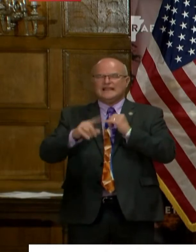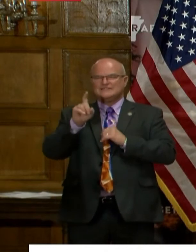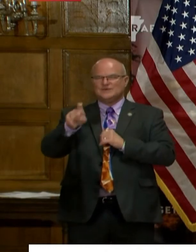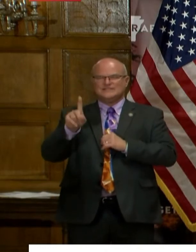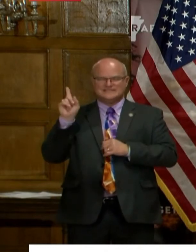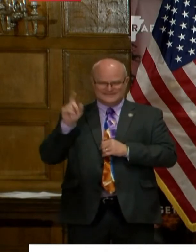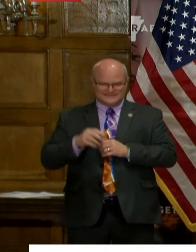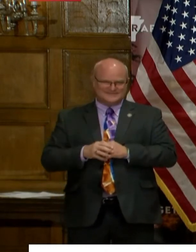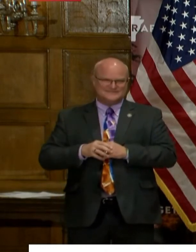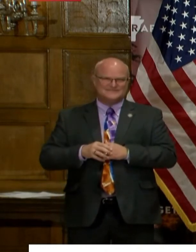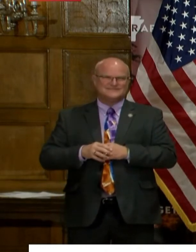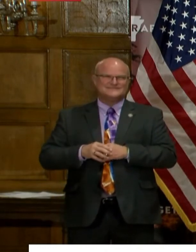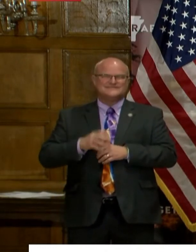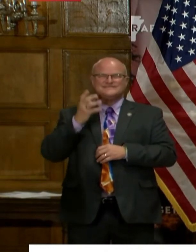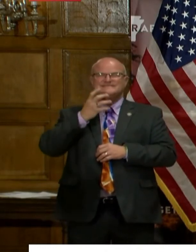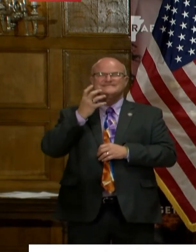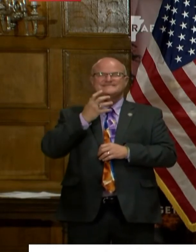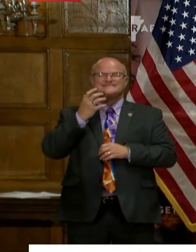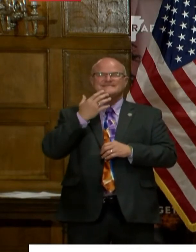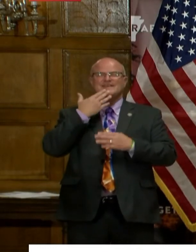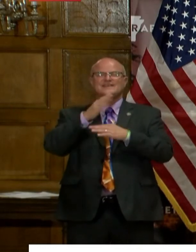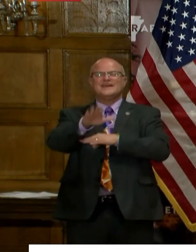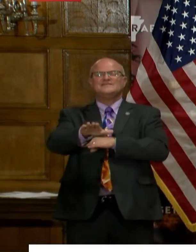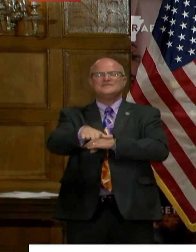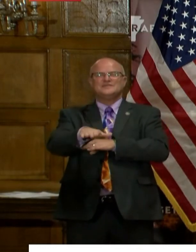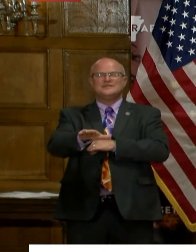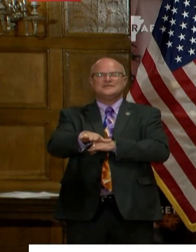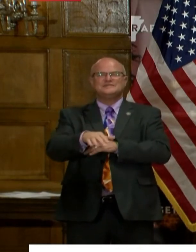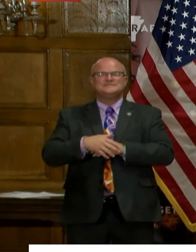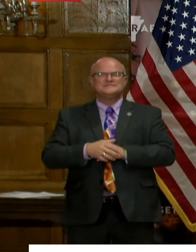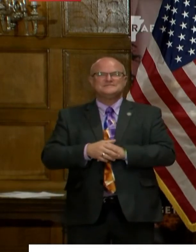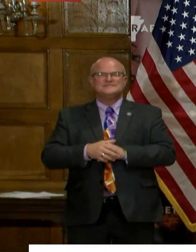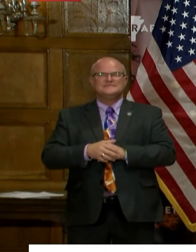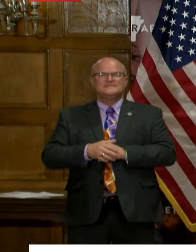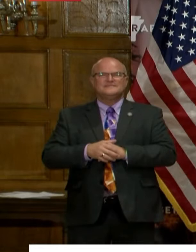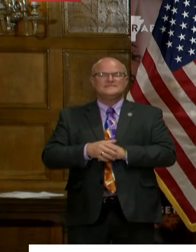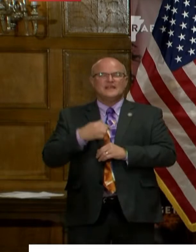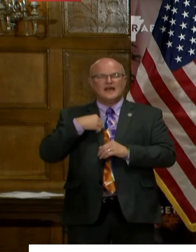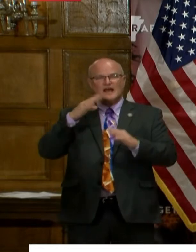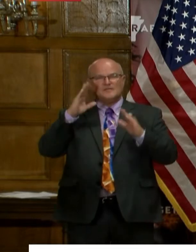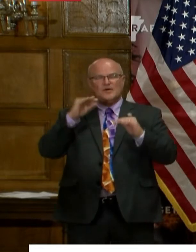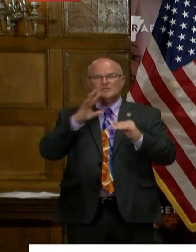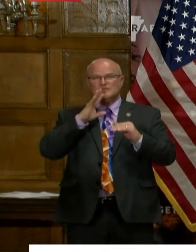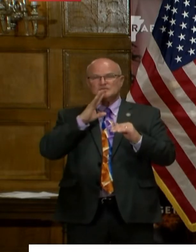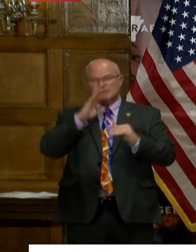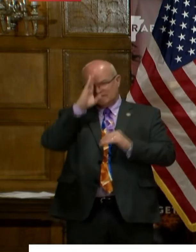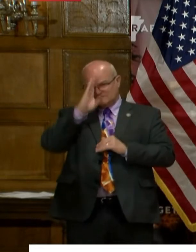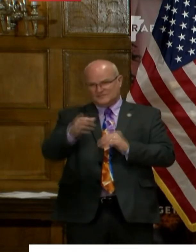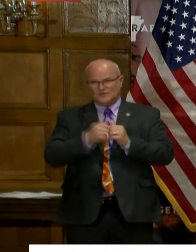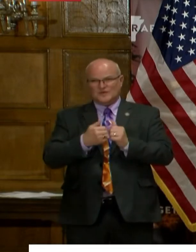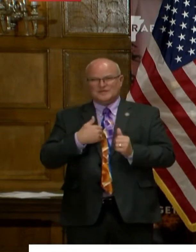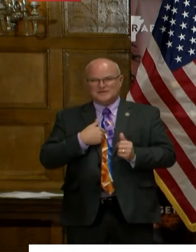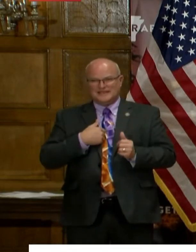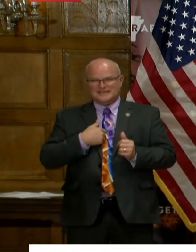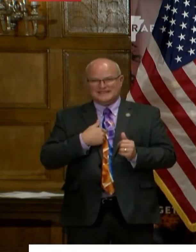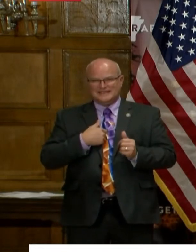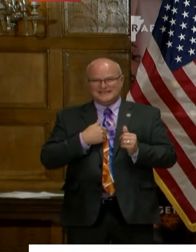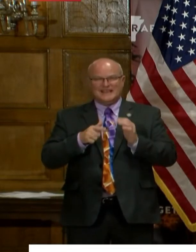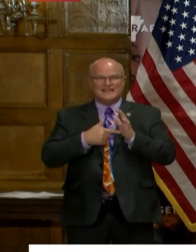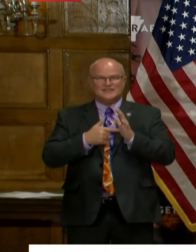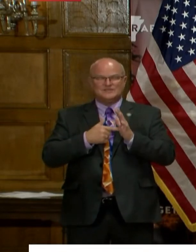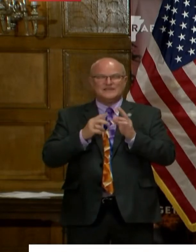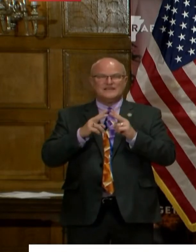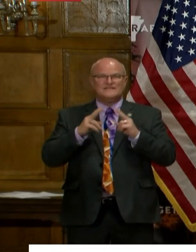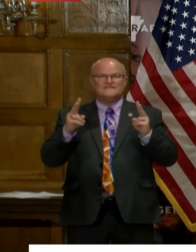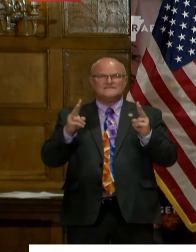question. Awesome. Good afternoon. And I'm hoping that you'll speak frankly with me, because this will be a